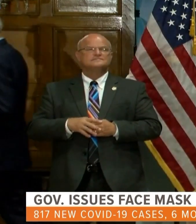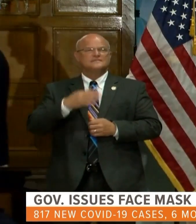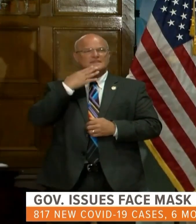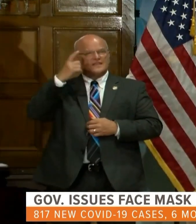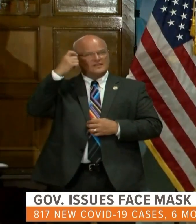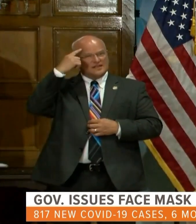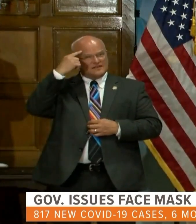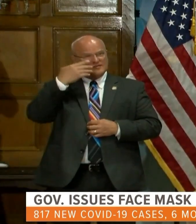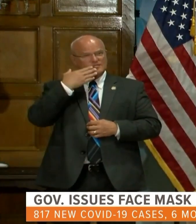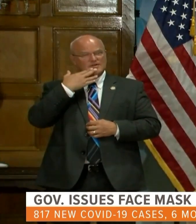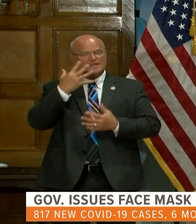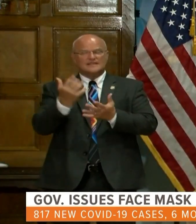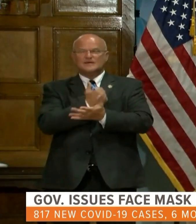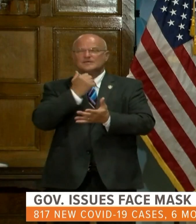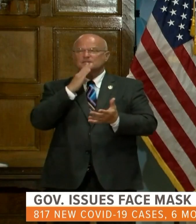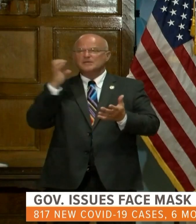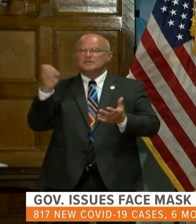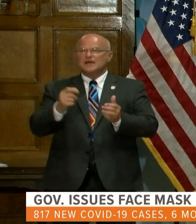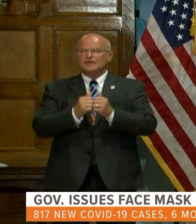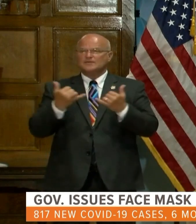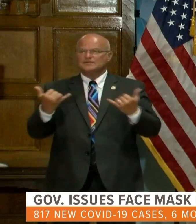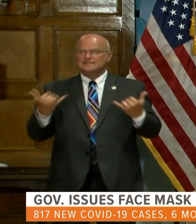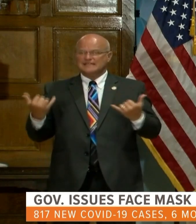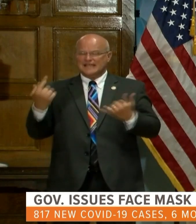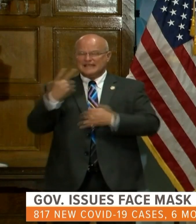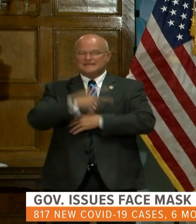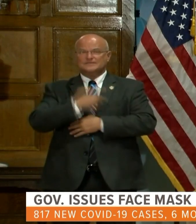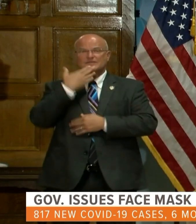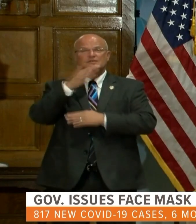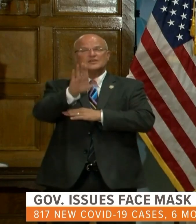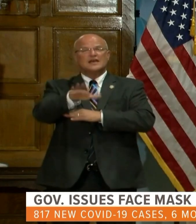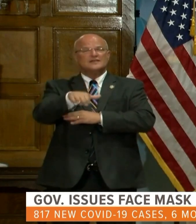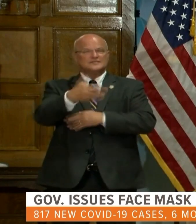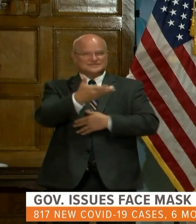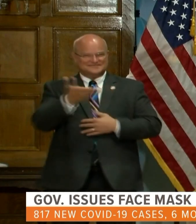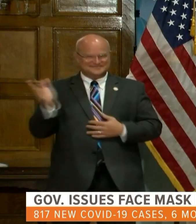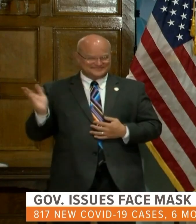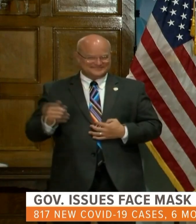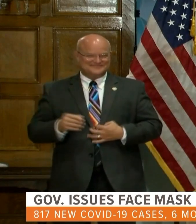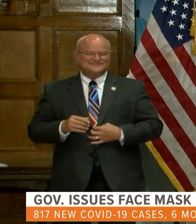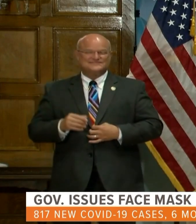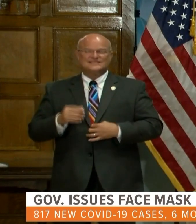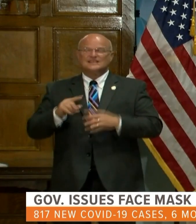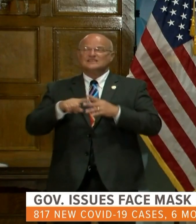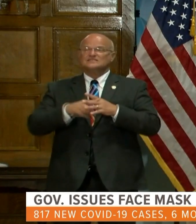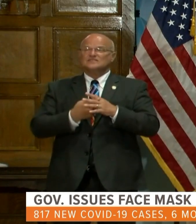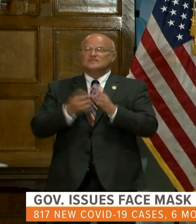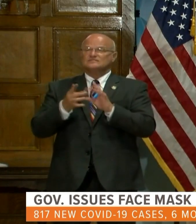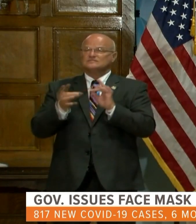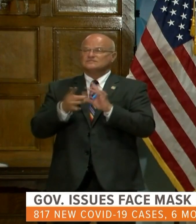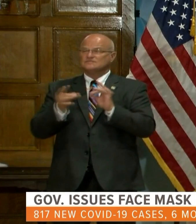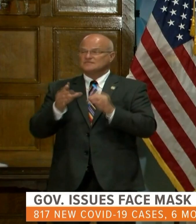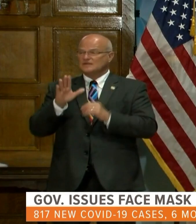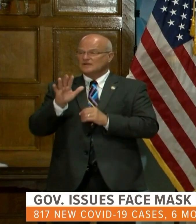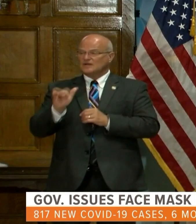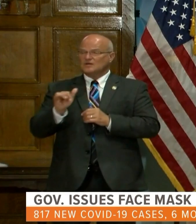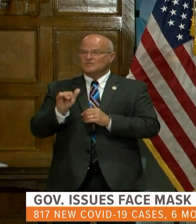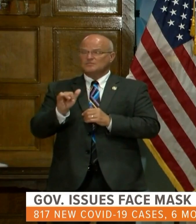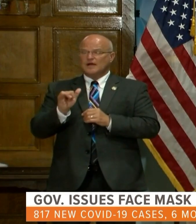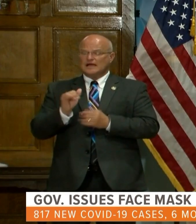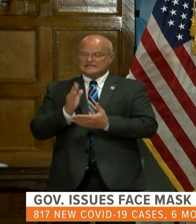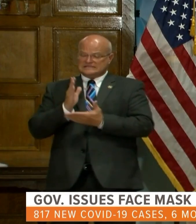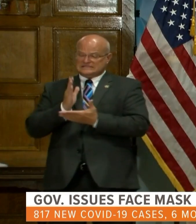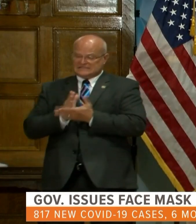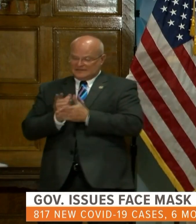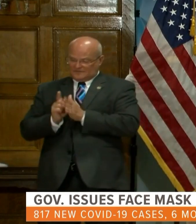Thank you, Governor. I appreciate the opportunity to be back with you today, and good afternoon, everybody. I want to start off my remarks today just by pausing